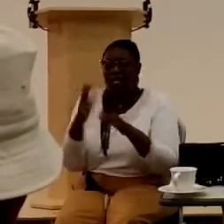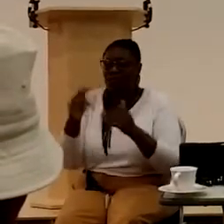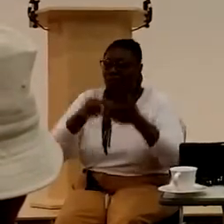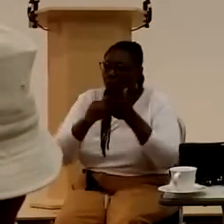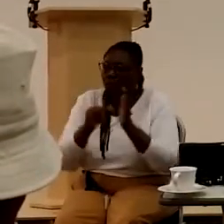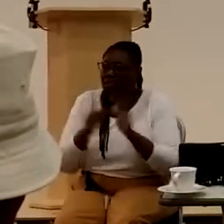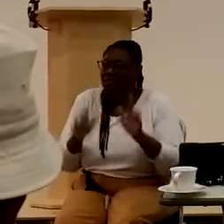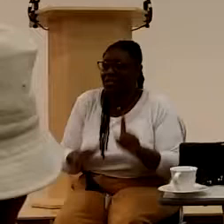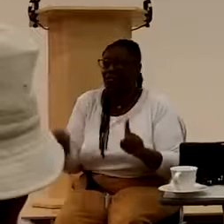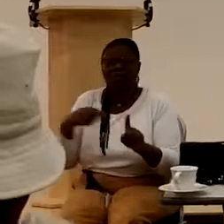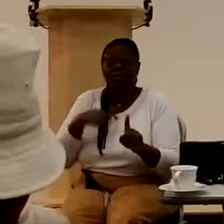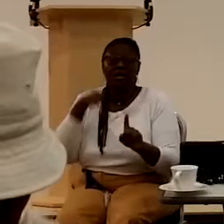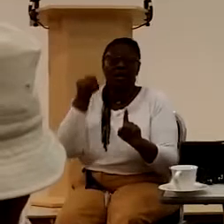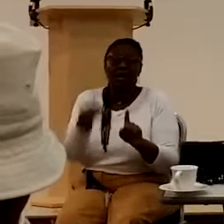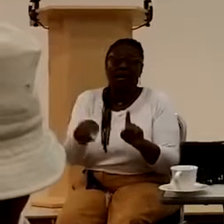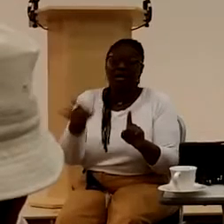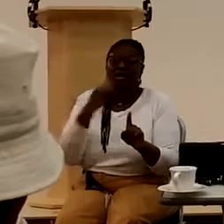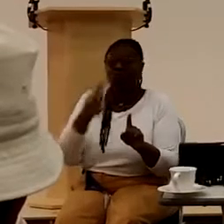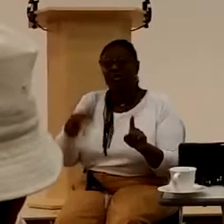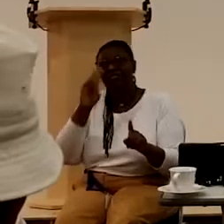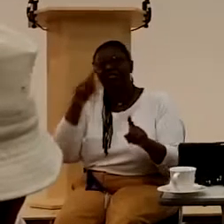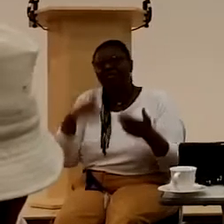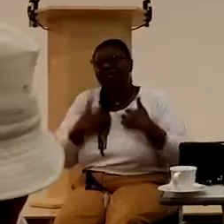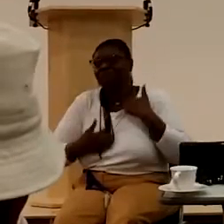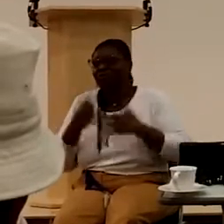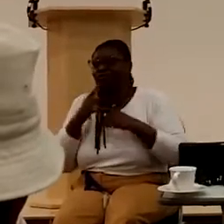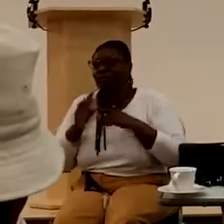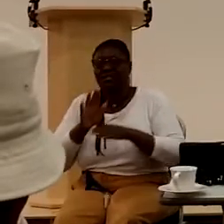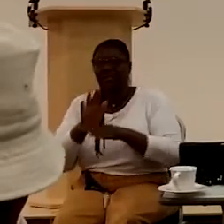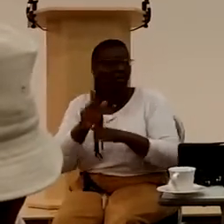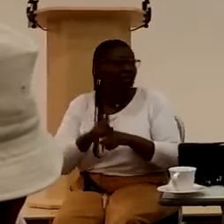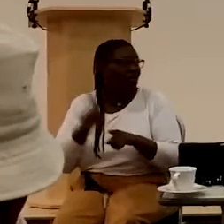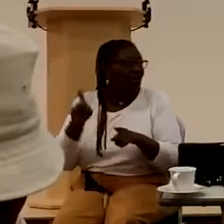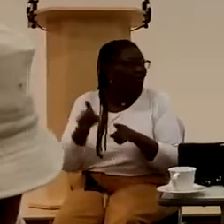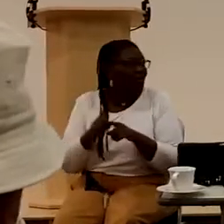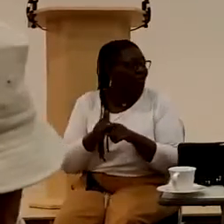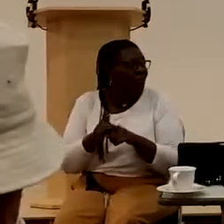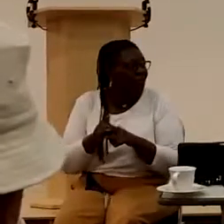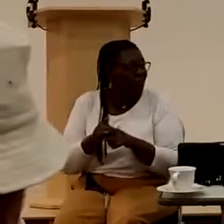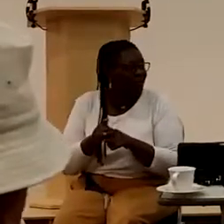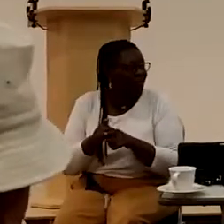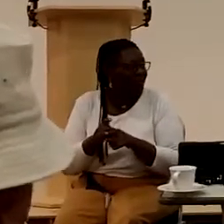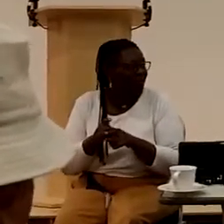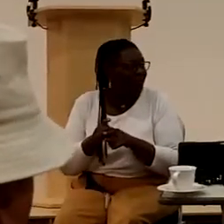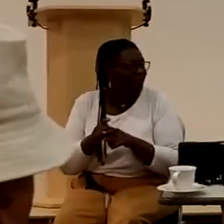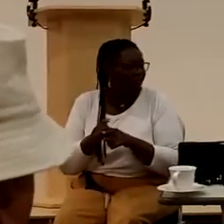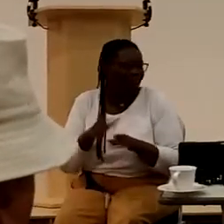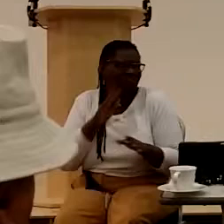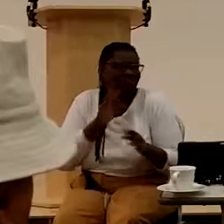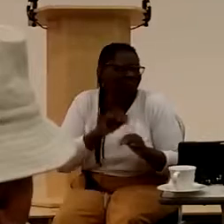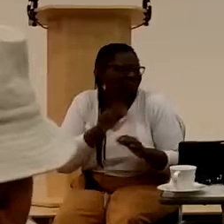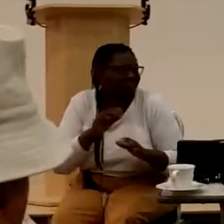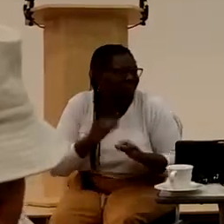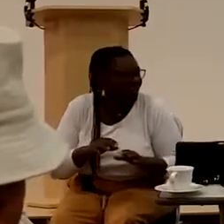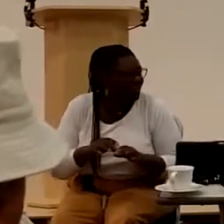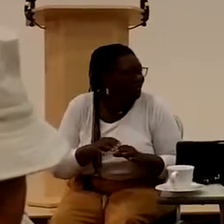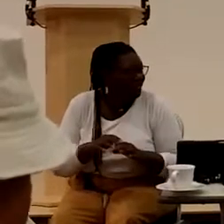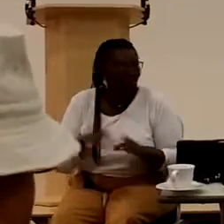organising. And so to give us up for the day ahead, I'm going to hand over to the formidable Peters.